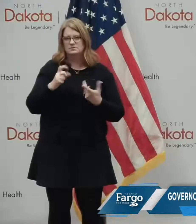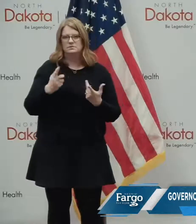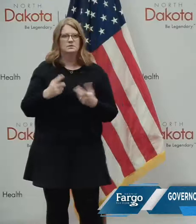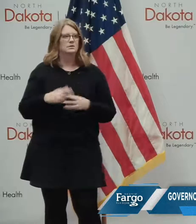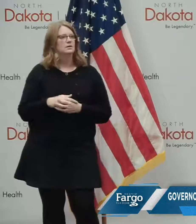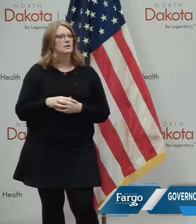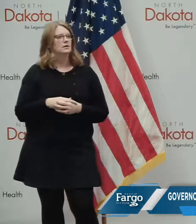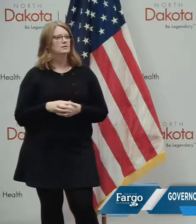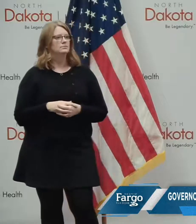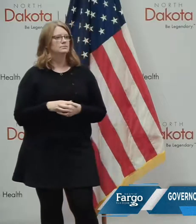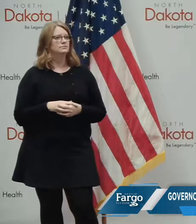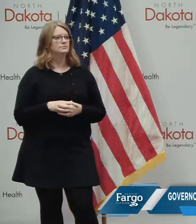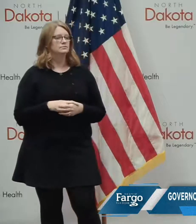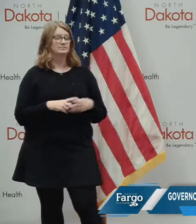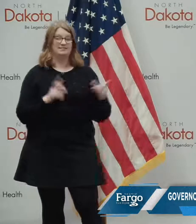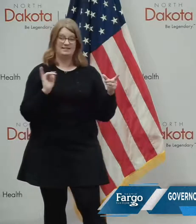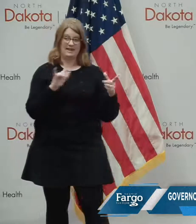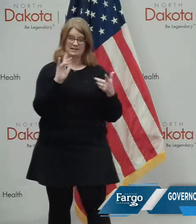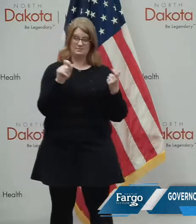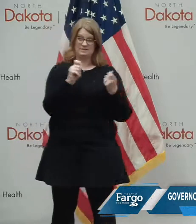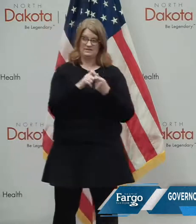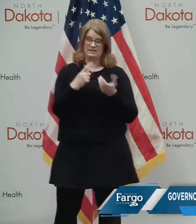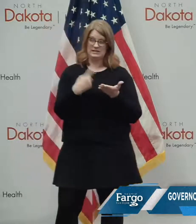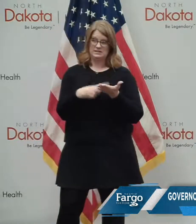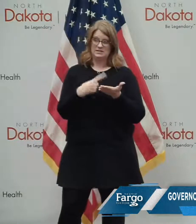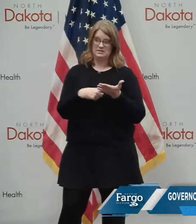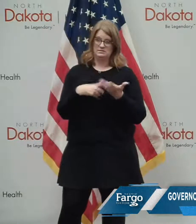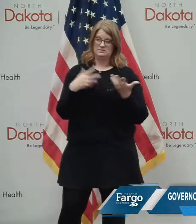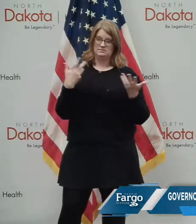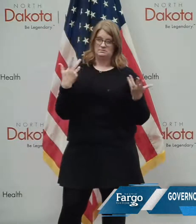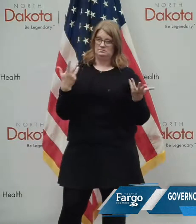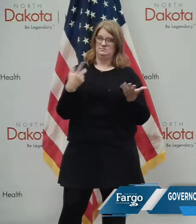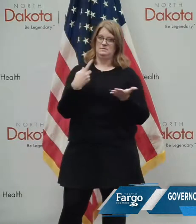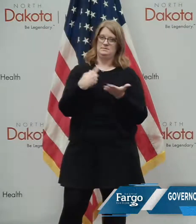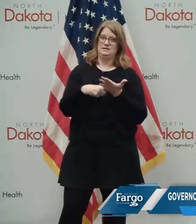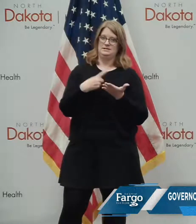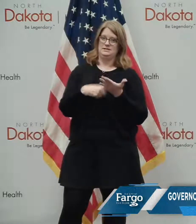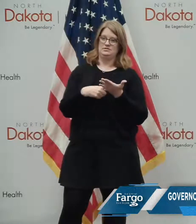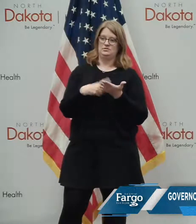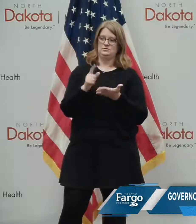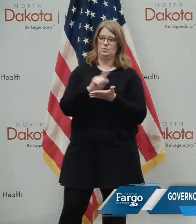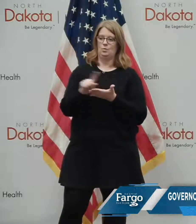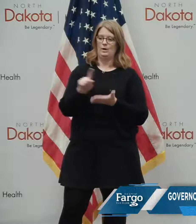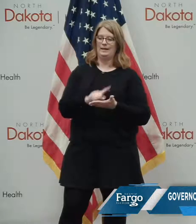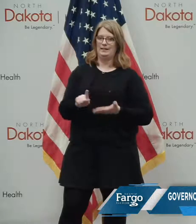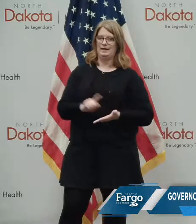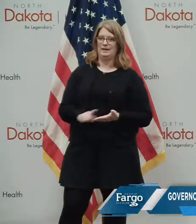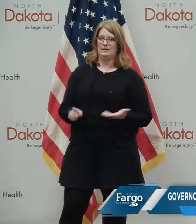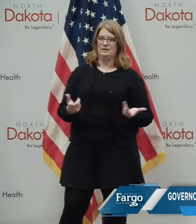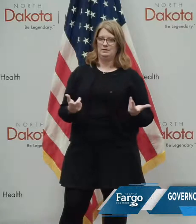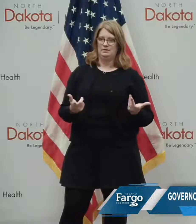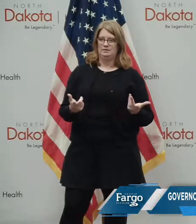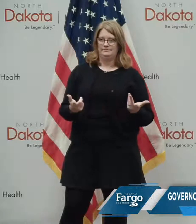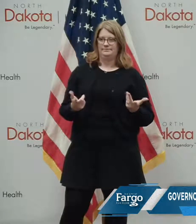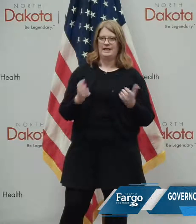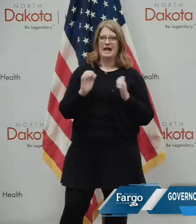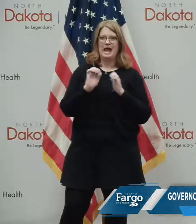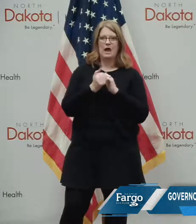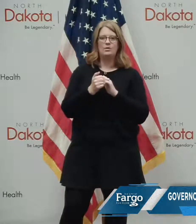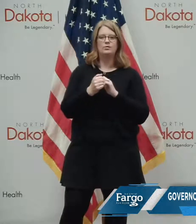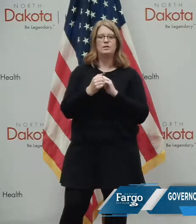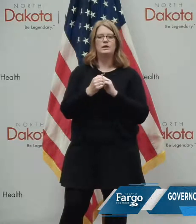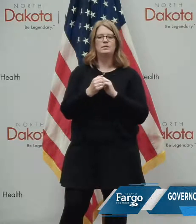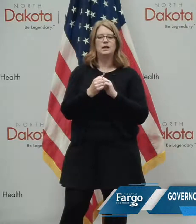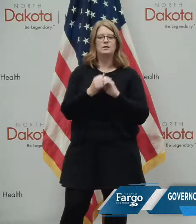I don't know if that specifically has been discussed. I mean, there's discussions going every week about how can we attain more transparency